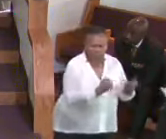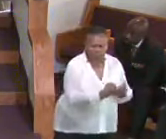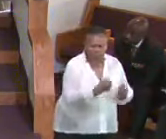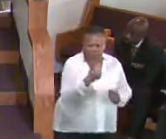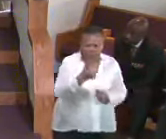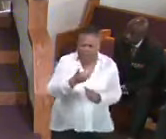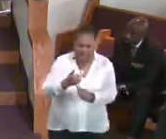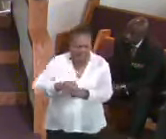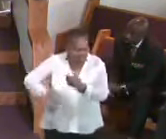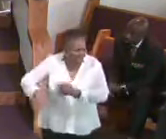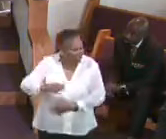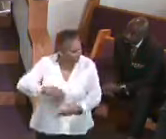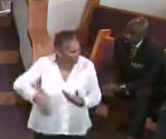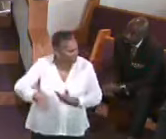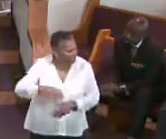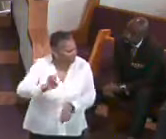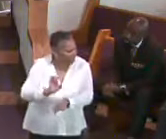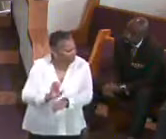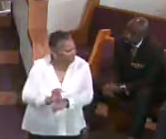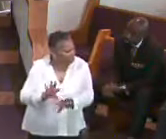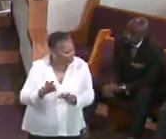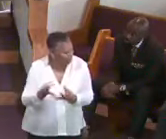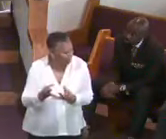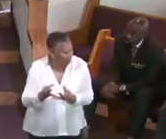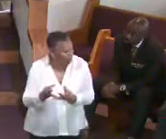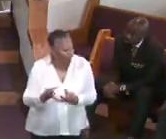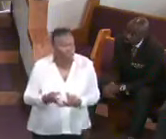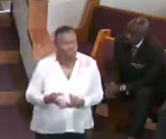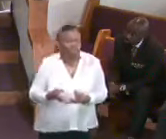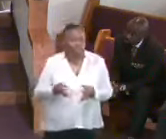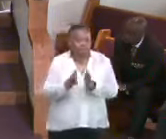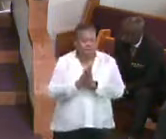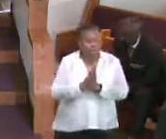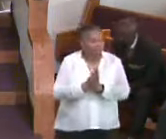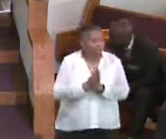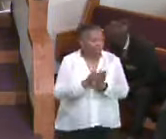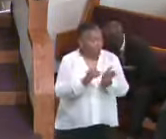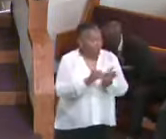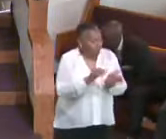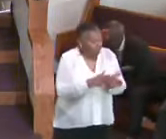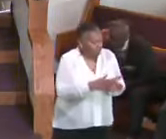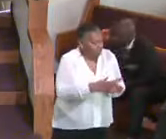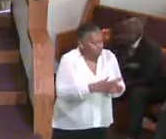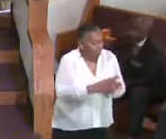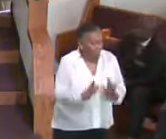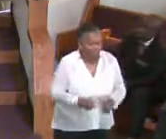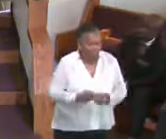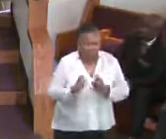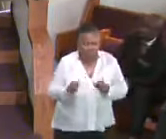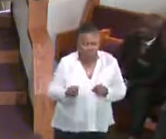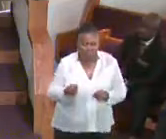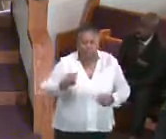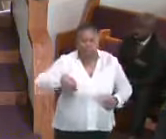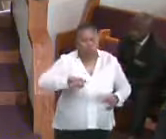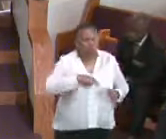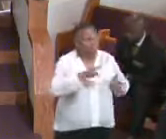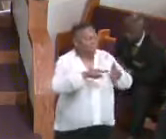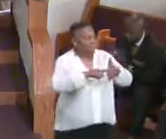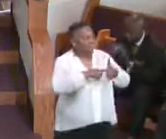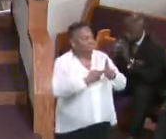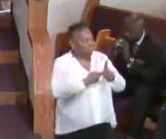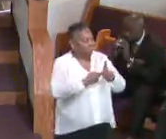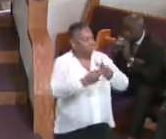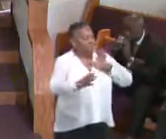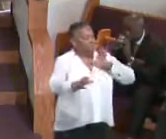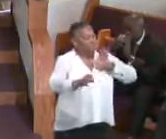church family, amen. And so I'm asking you to fill this out and to turn this in so that we can begin to